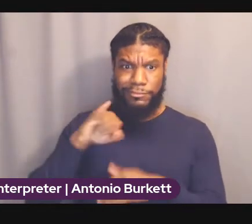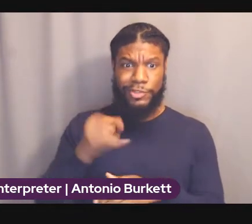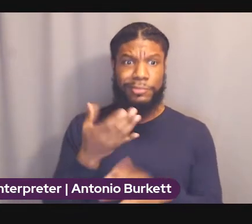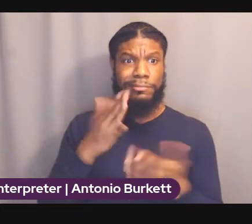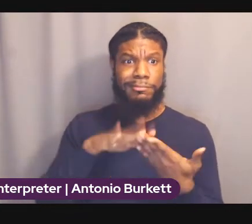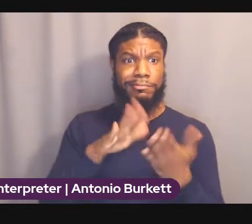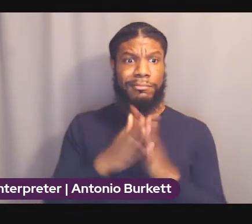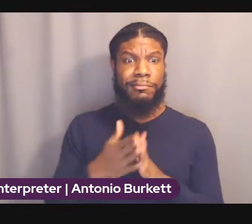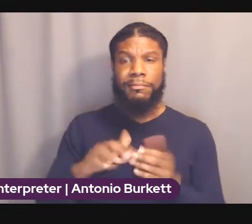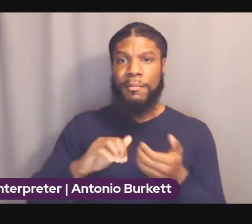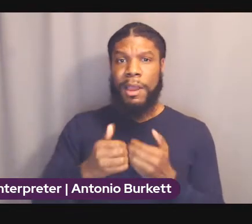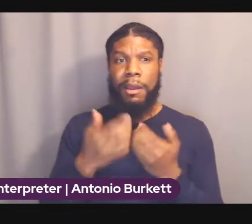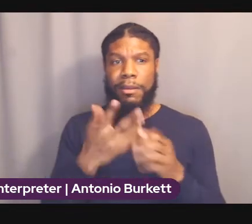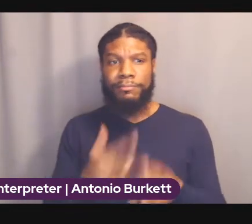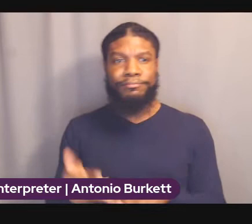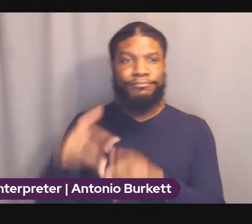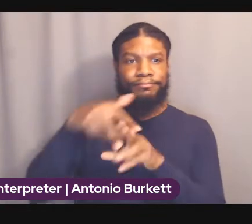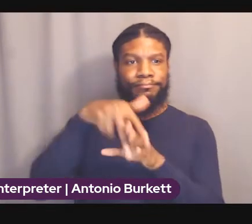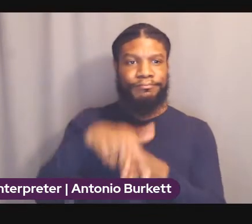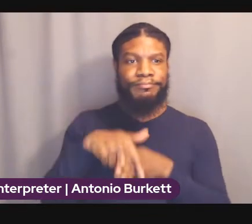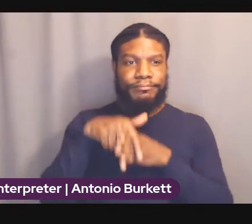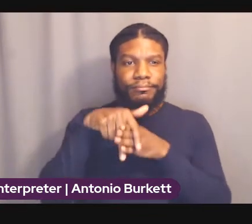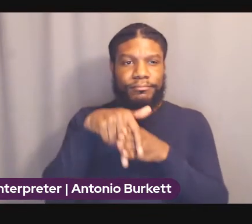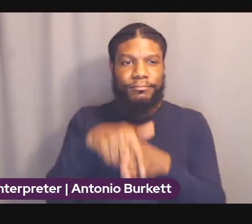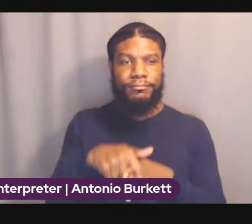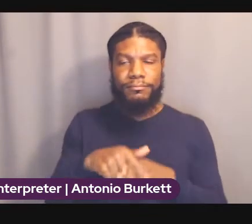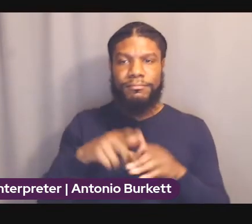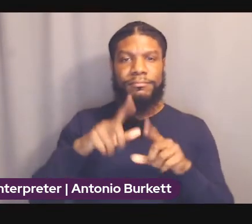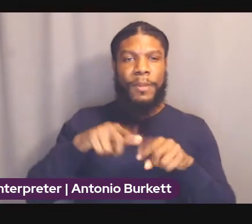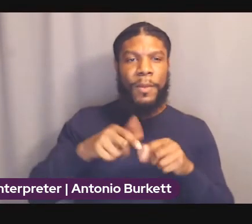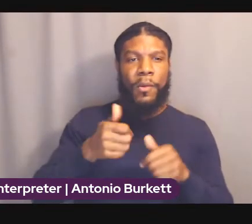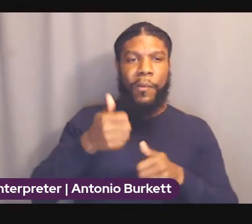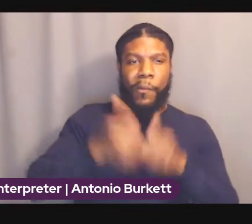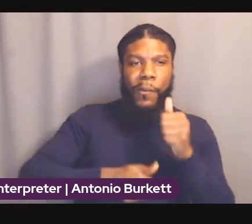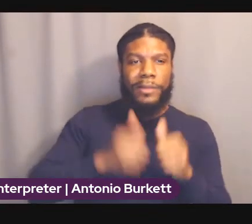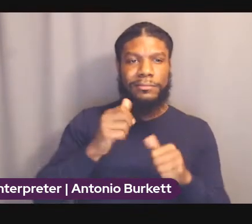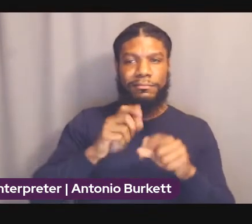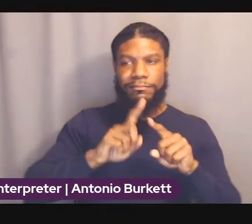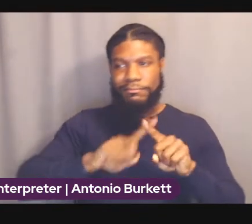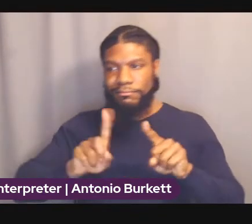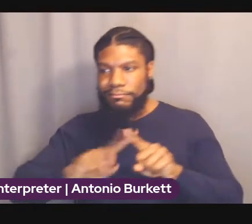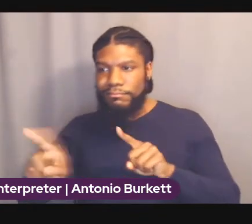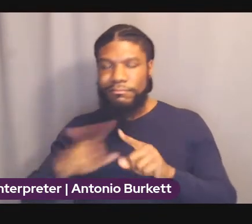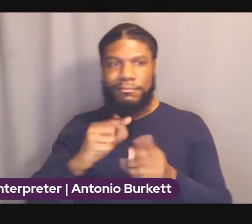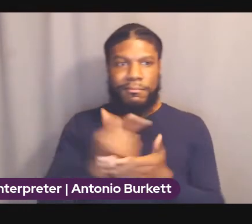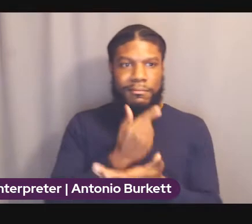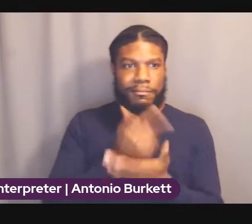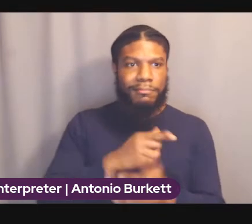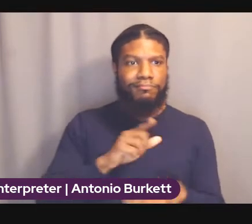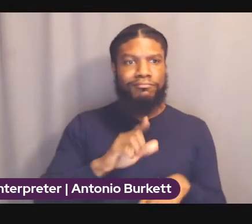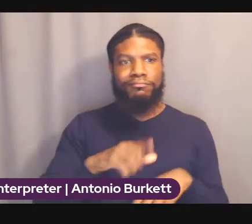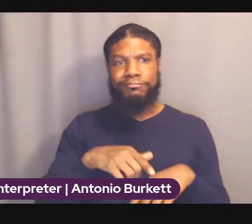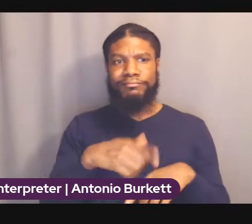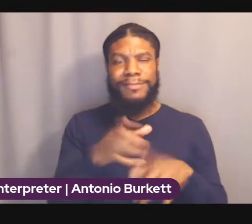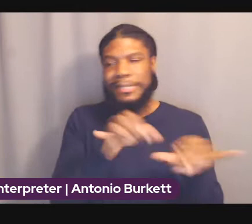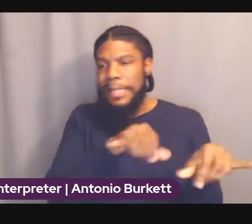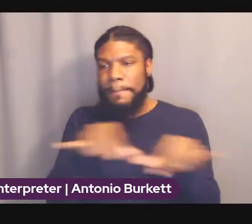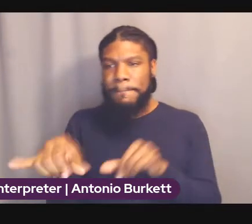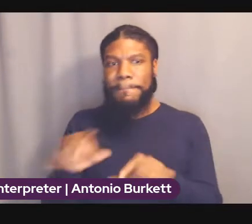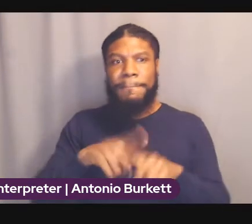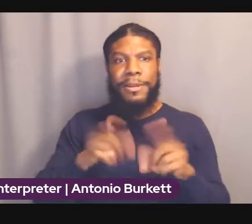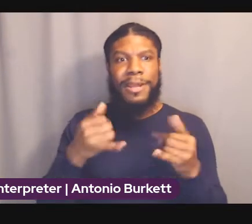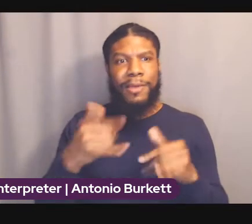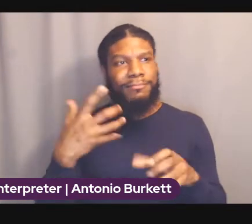or on the back of a colt, depending on which gospel you read. But now we celebrate him as triumphant king. So let's just